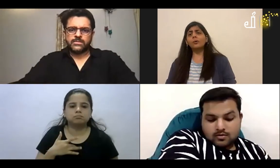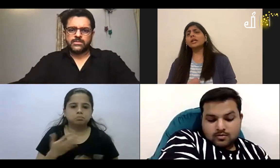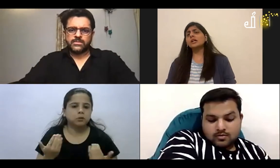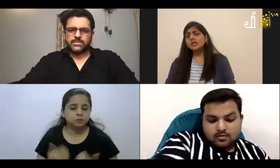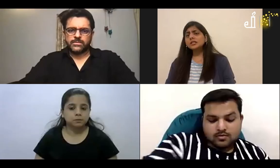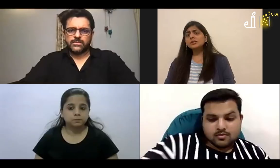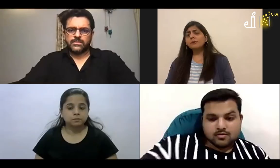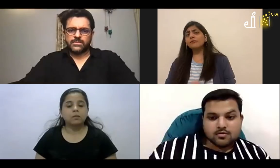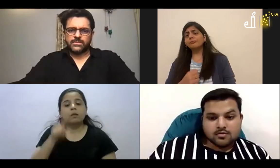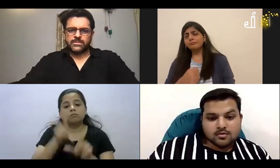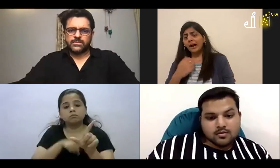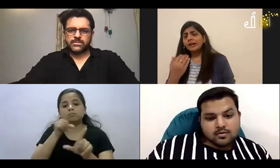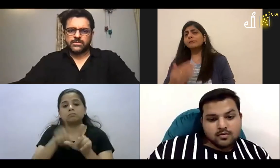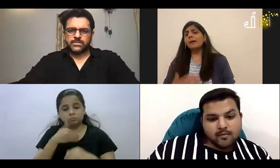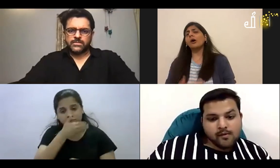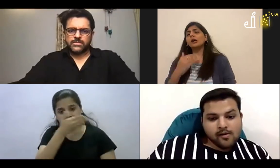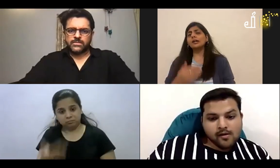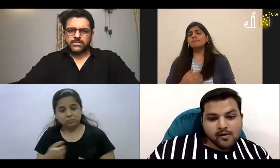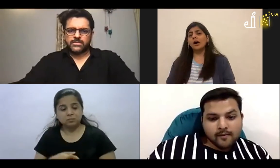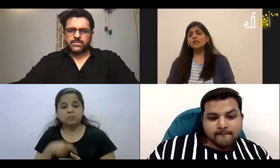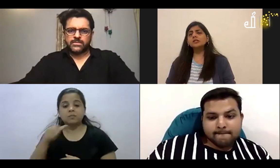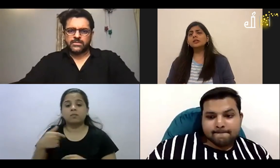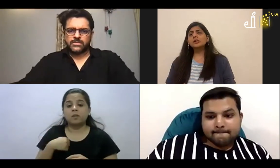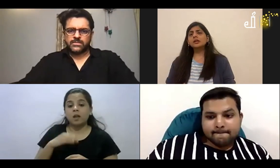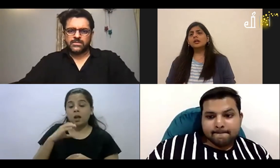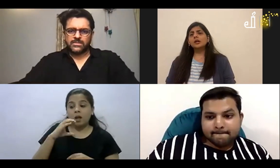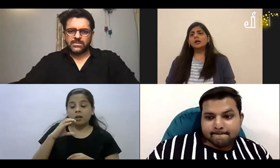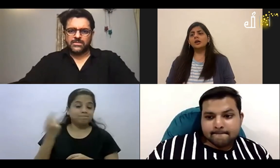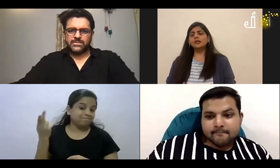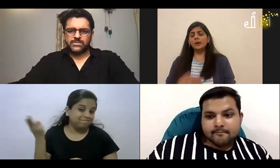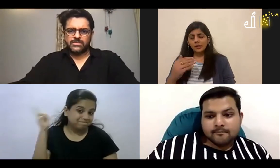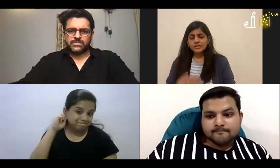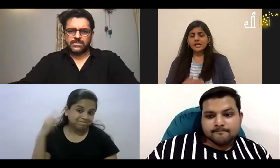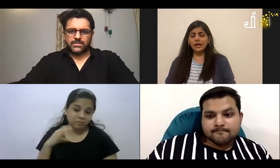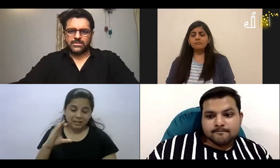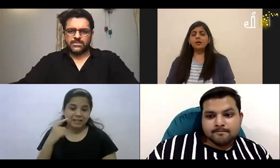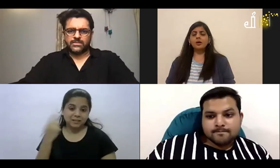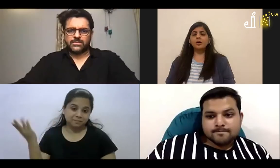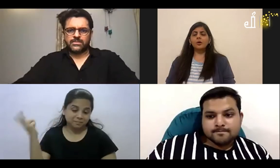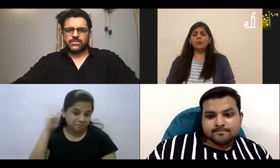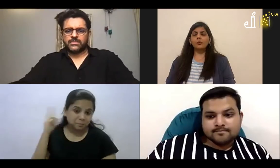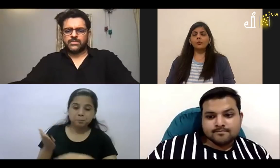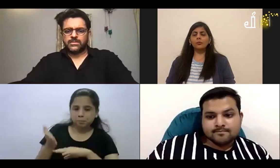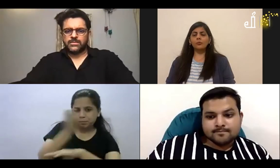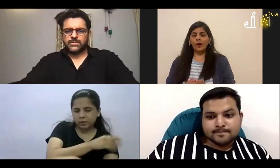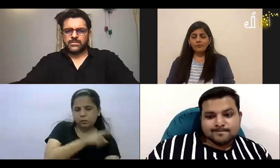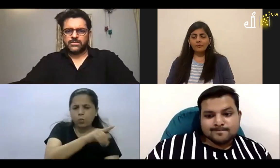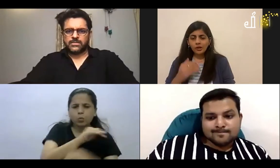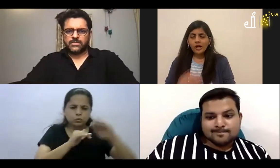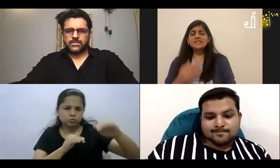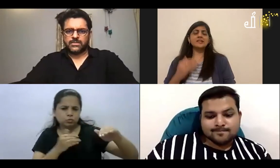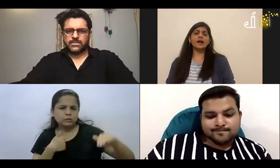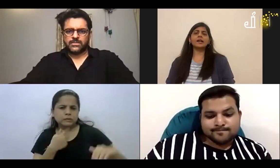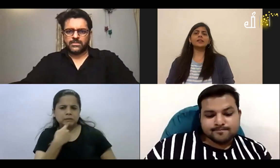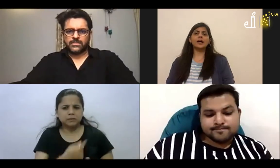And over the years, prior to my cochlear implant, there was a time, I will